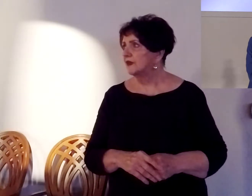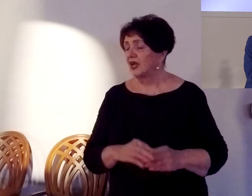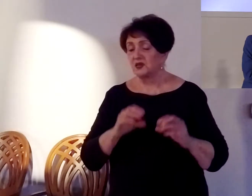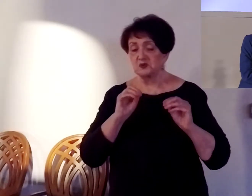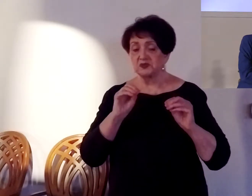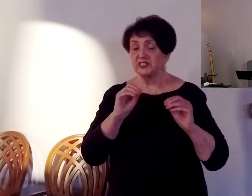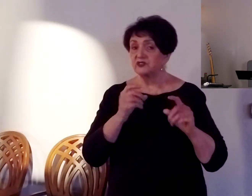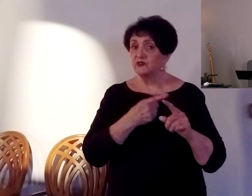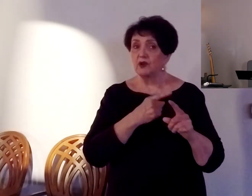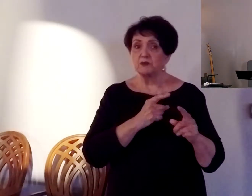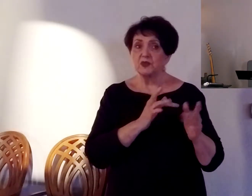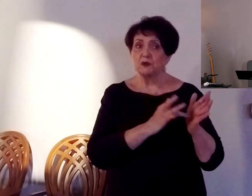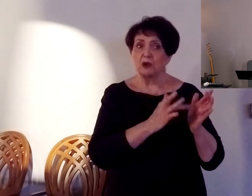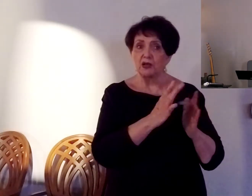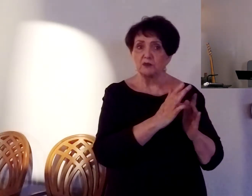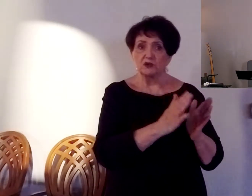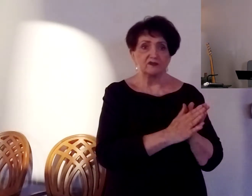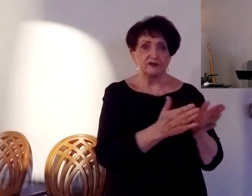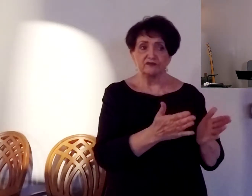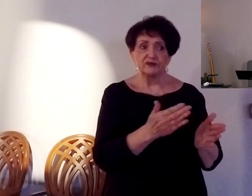of the teachings of Jesus